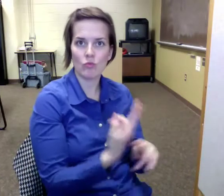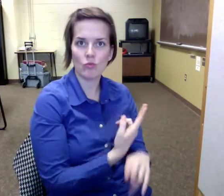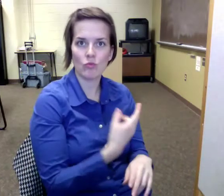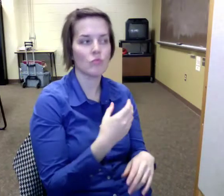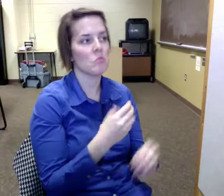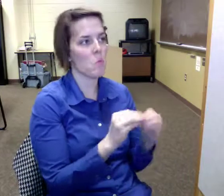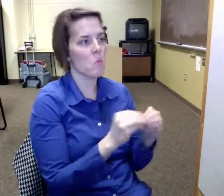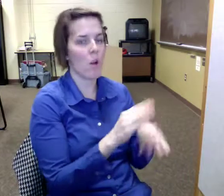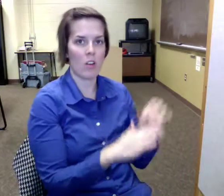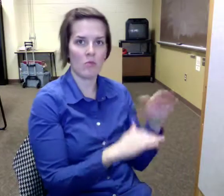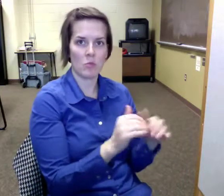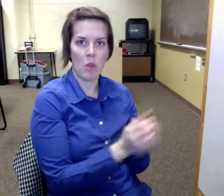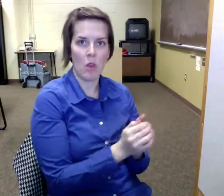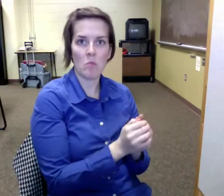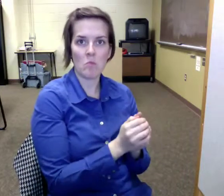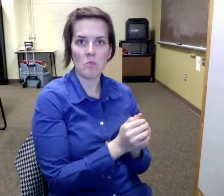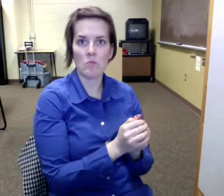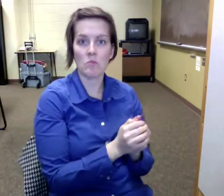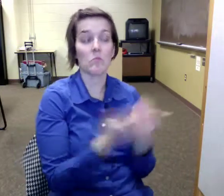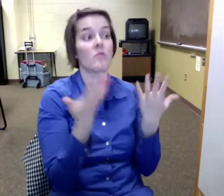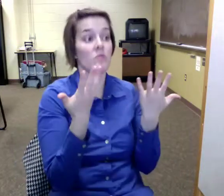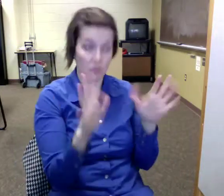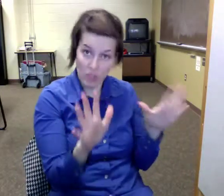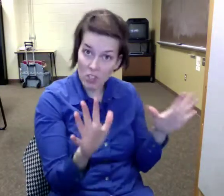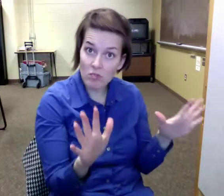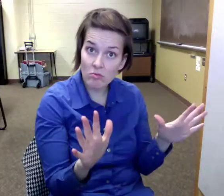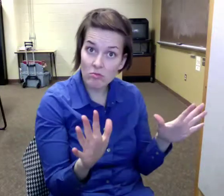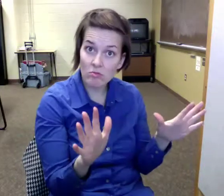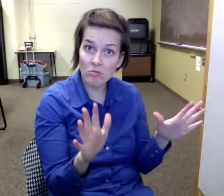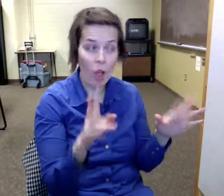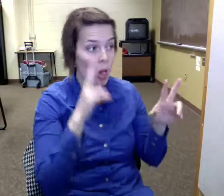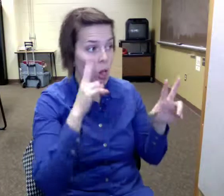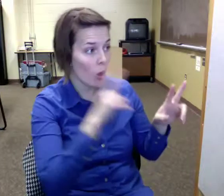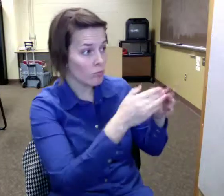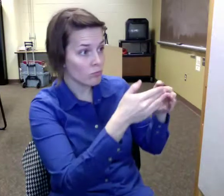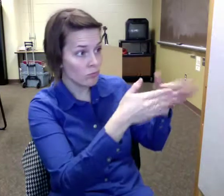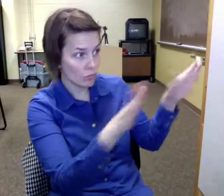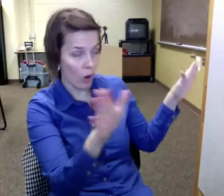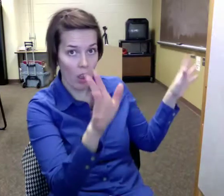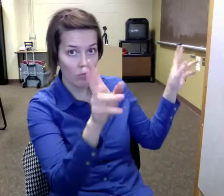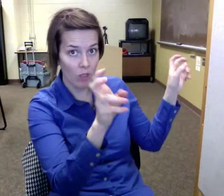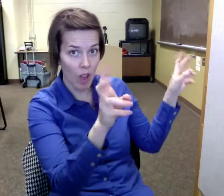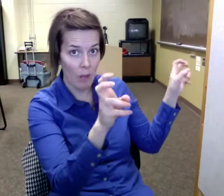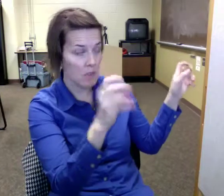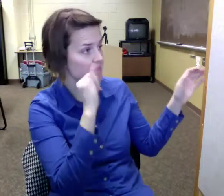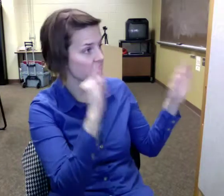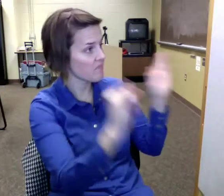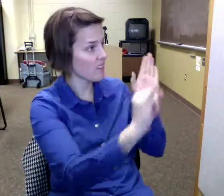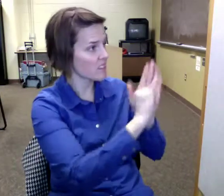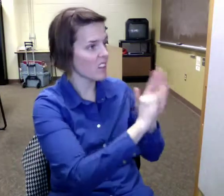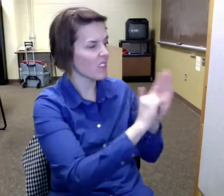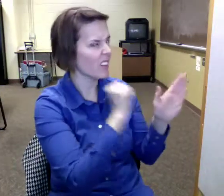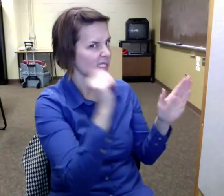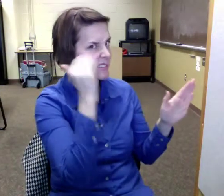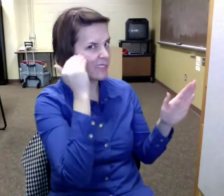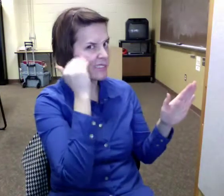Okay, after you've surveyed your topic, looked at it broadly and identified and defined unfamiliar terms, the second step is to look